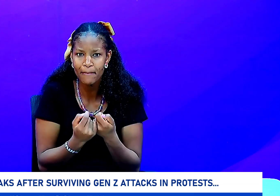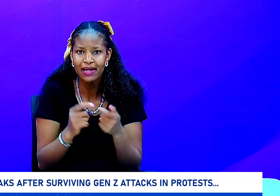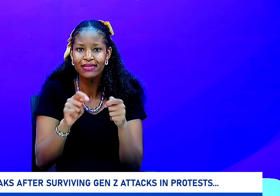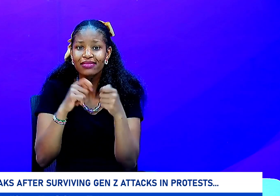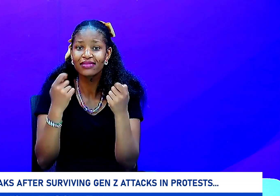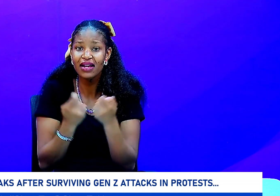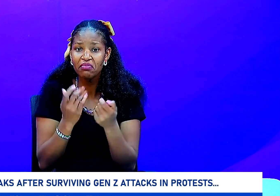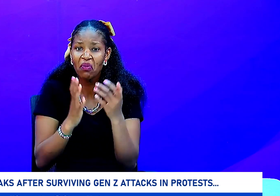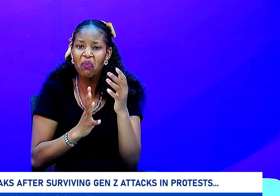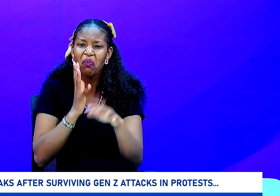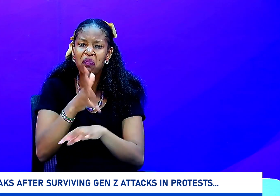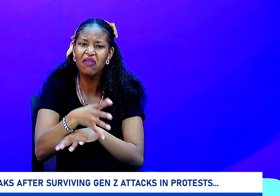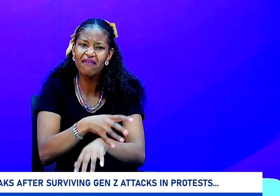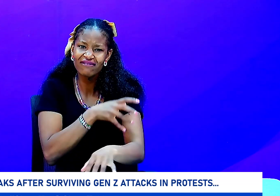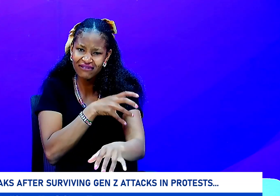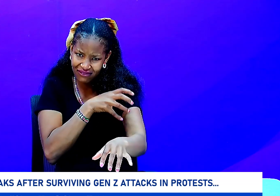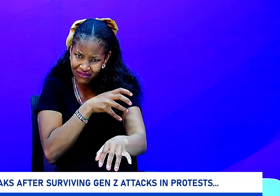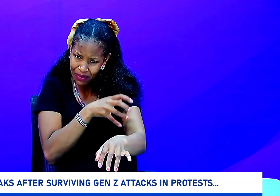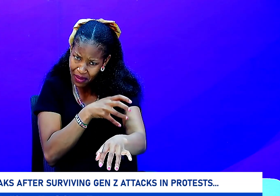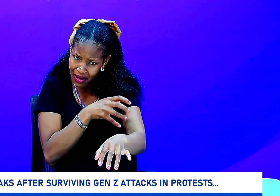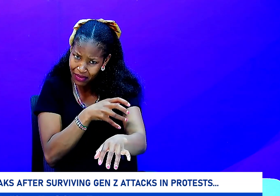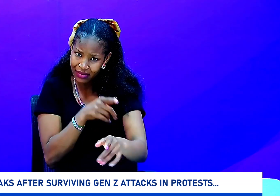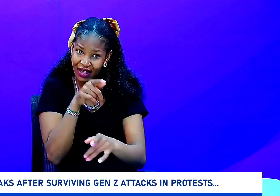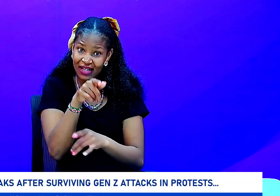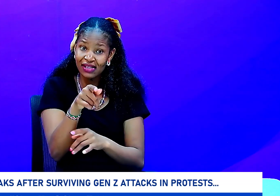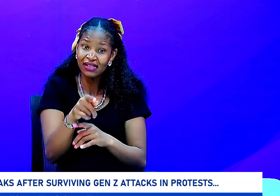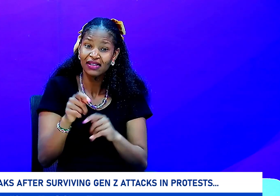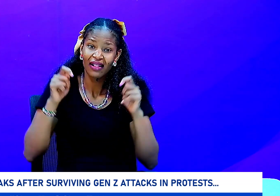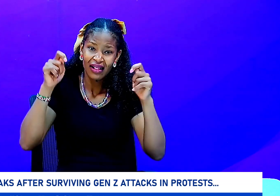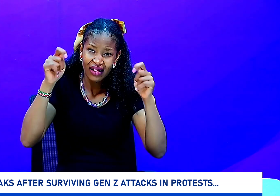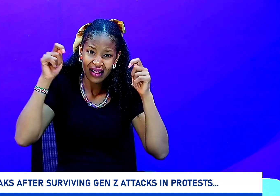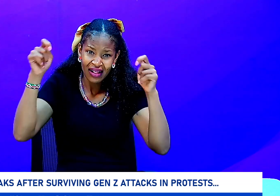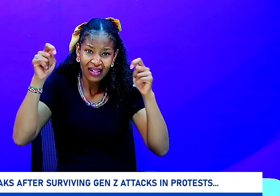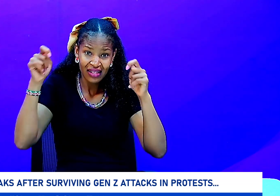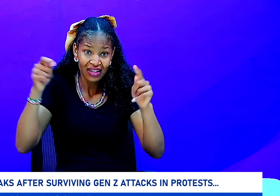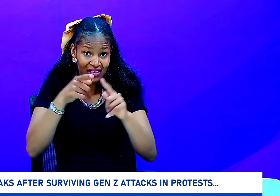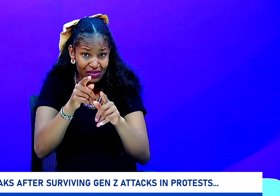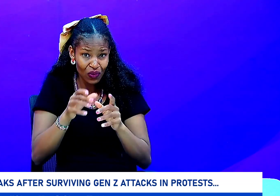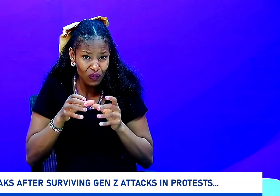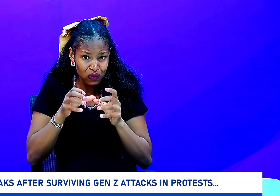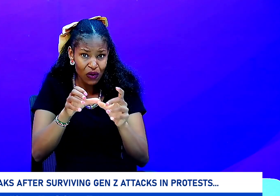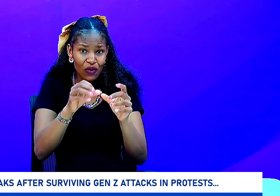that was overpowered by protesters, forcing them to flee.